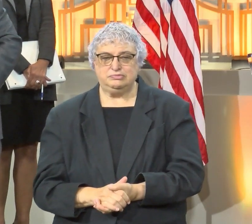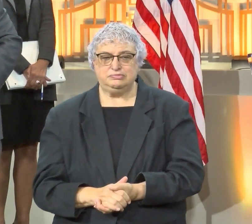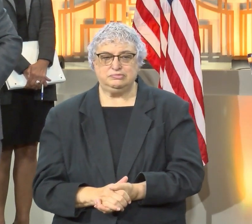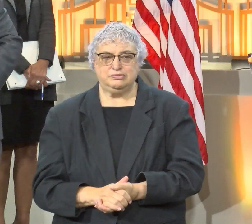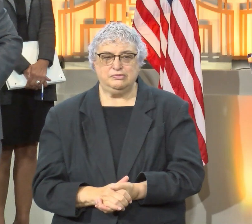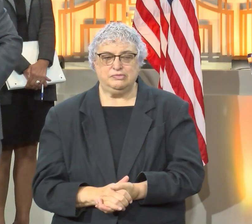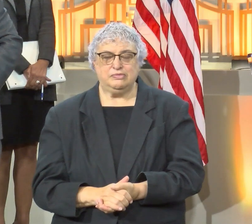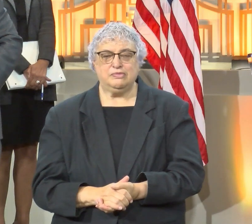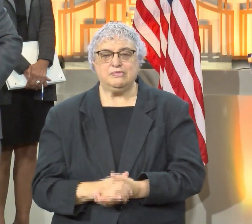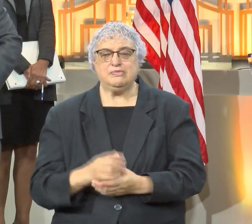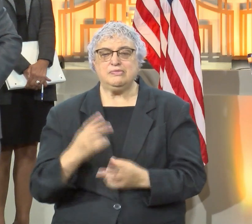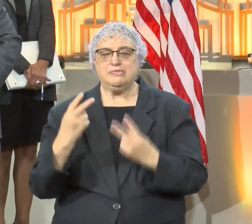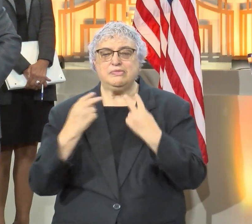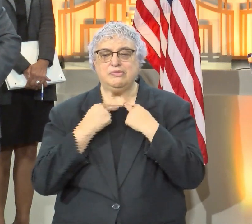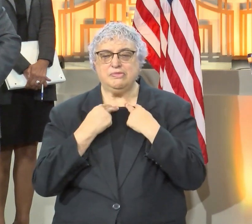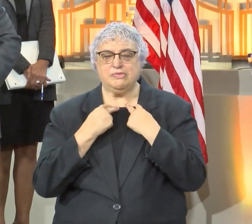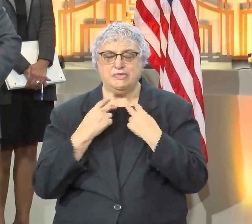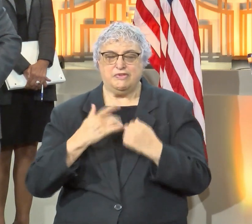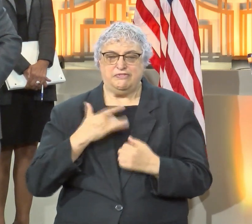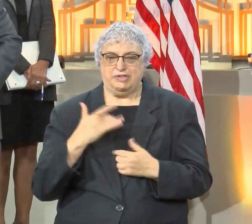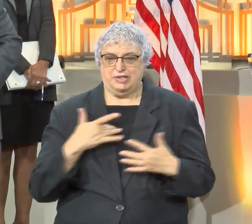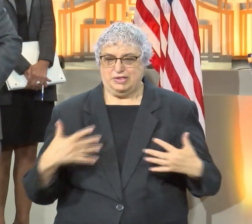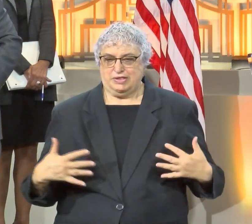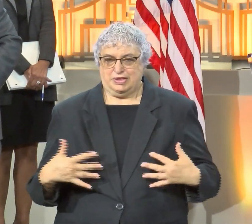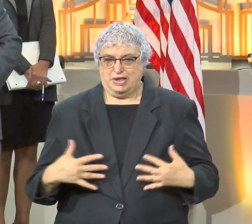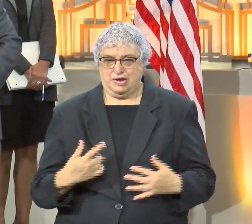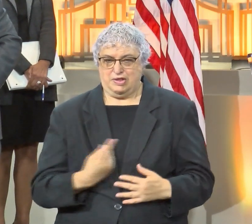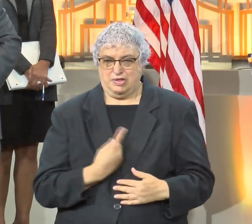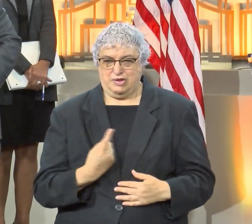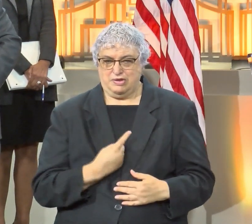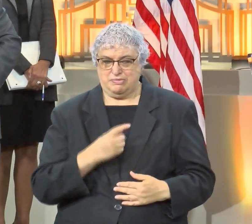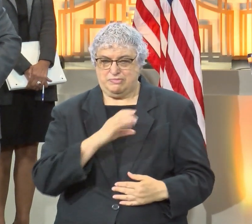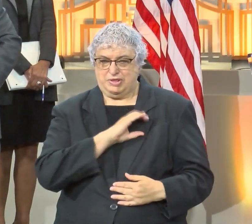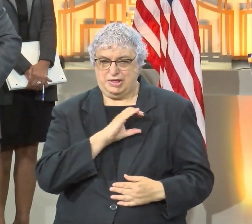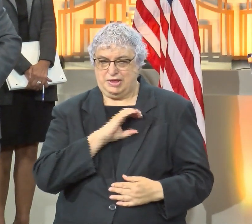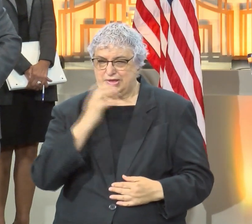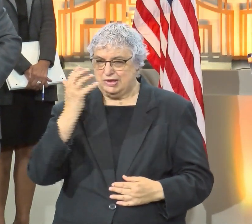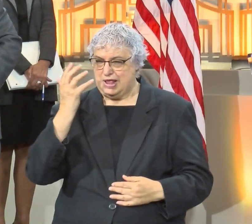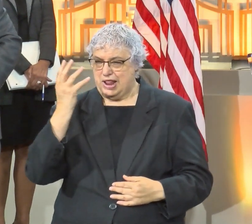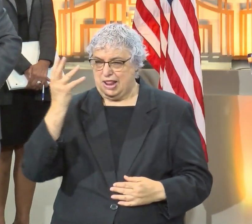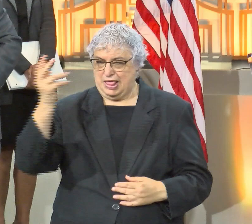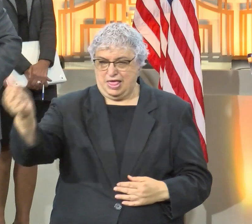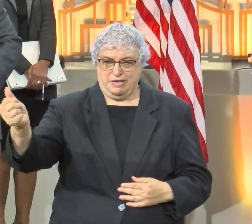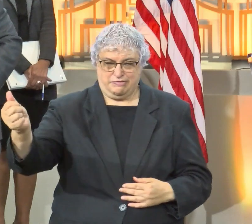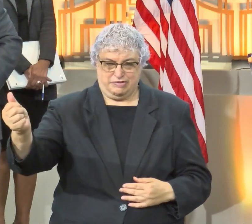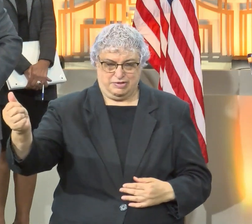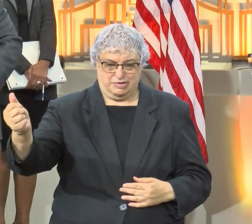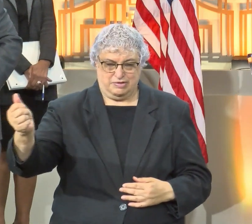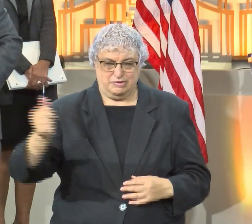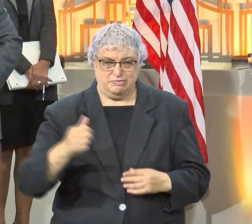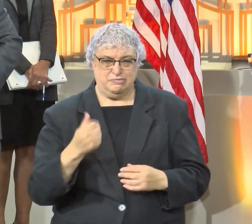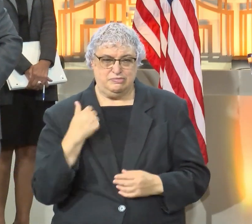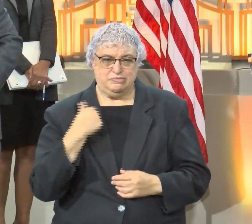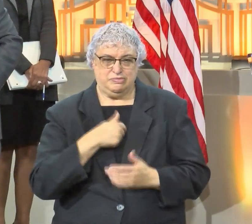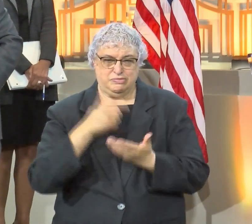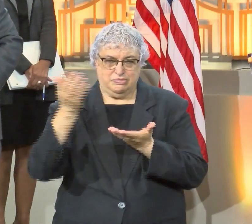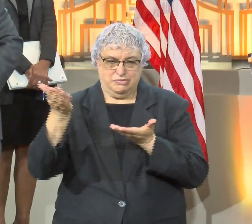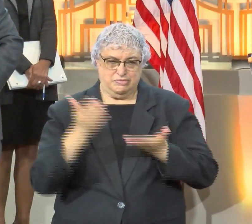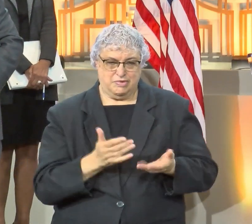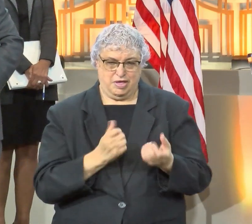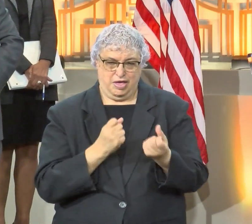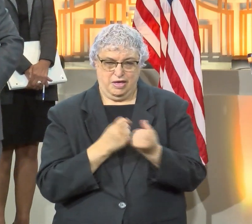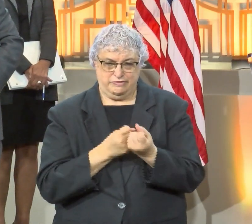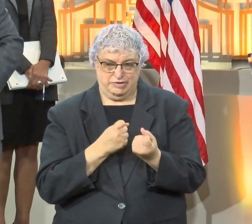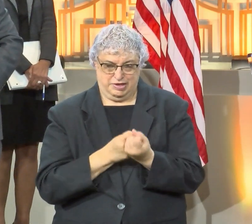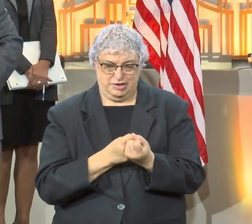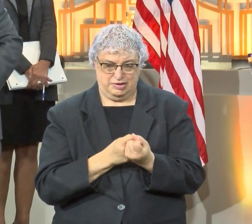know, victims very commonly feel scared and alone when patrol officers leave that scene. So we bring an advocate